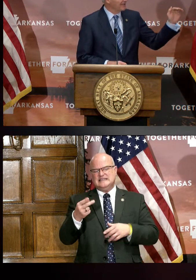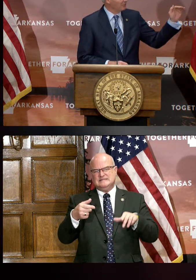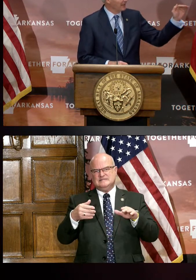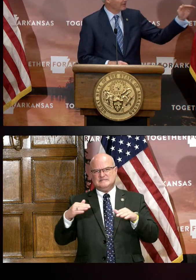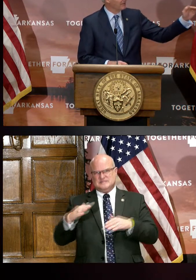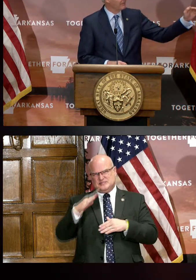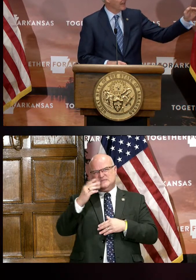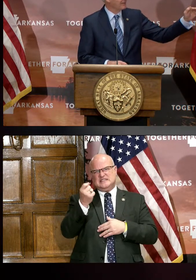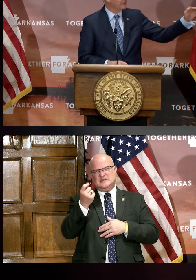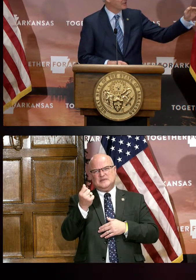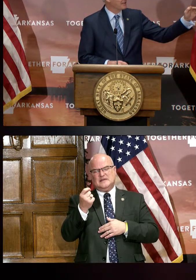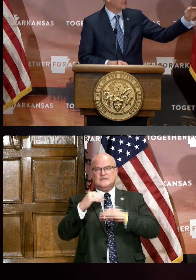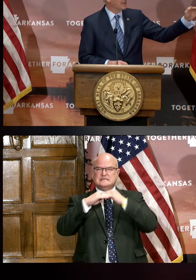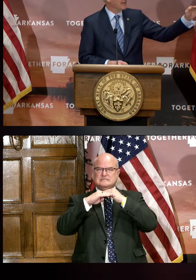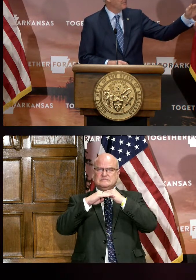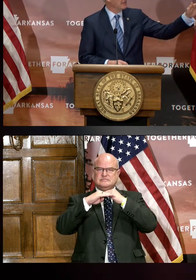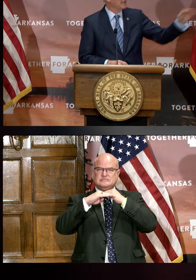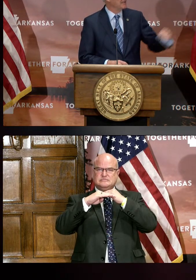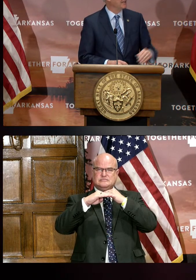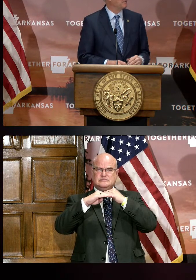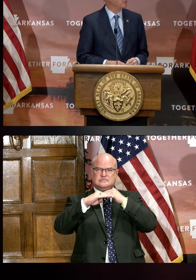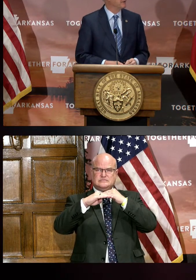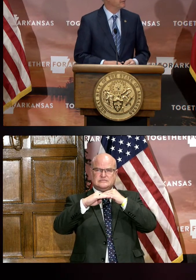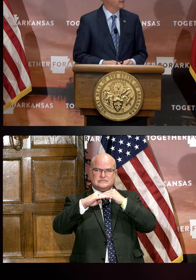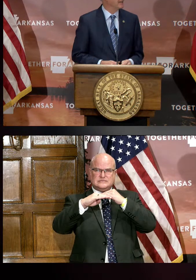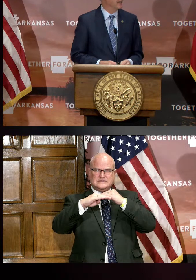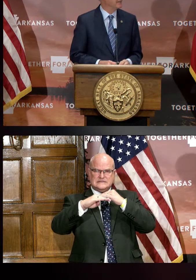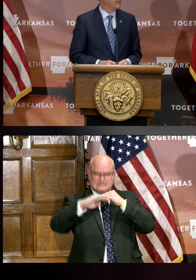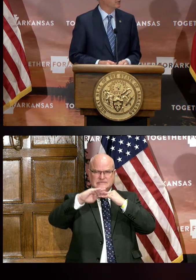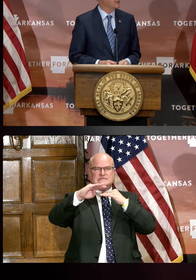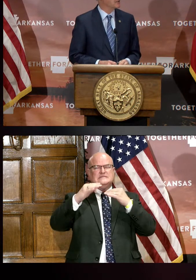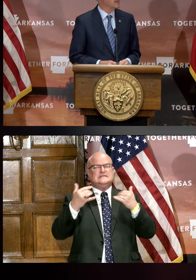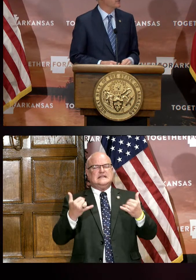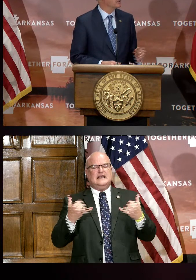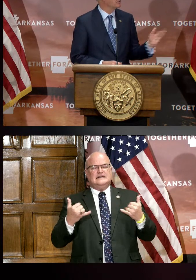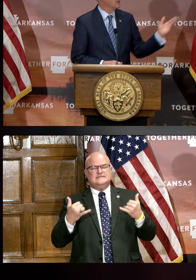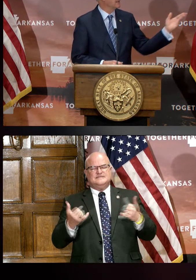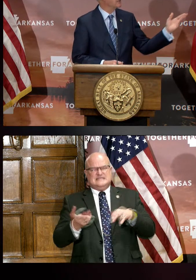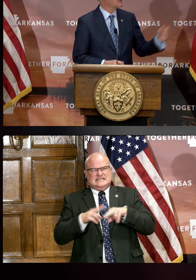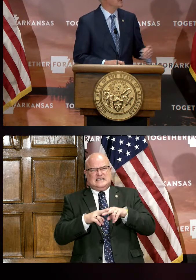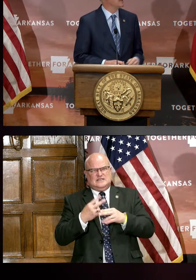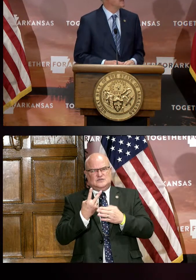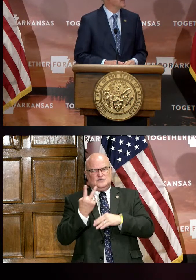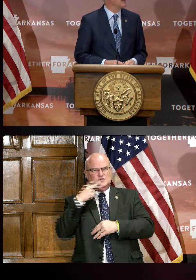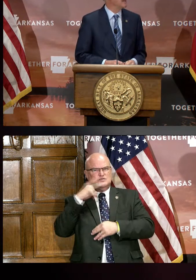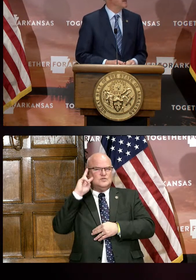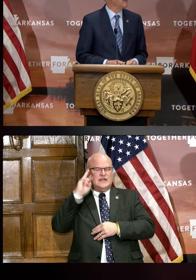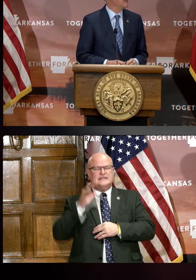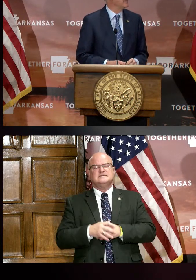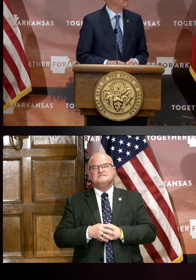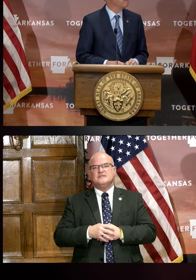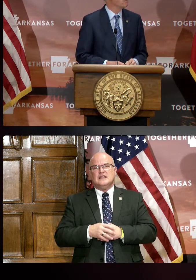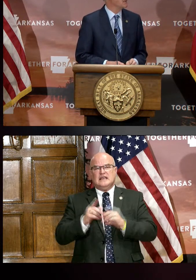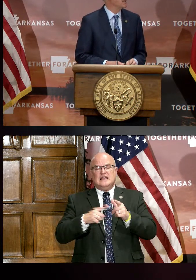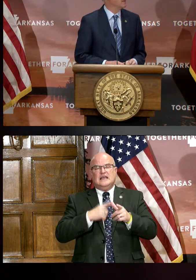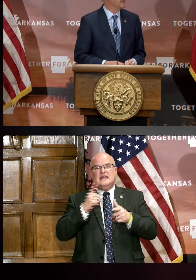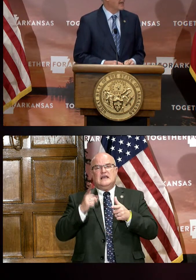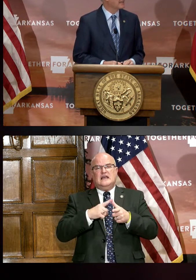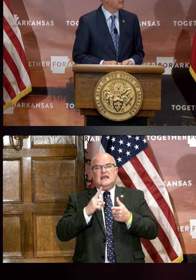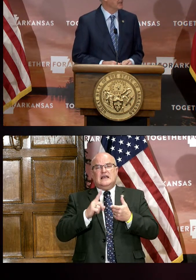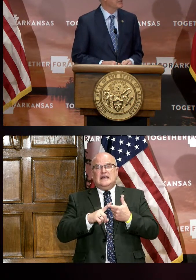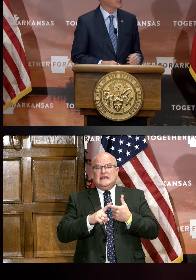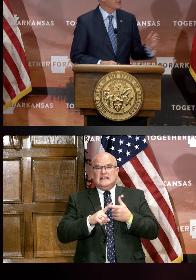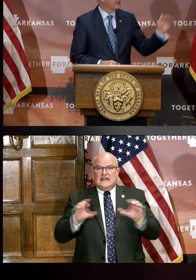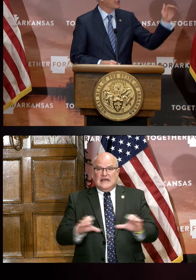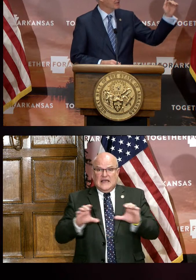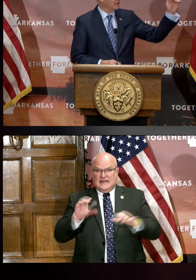uptick. We held it flat for some time, but we've had the increase in the last 2 days. And then the